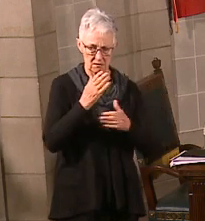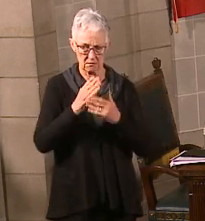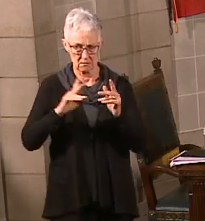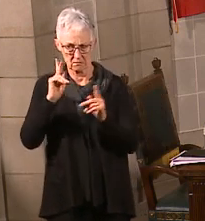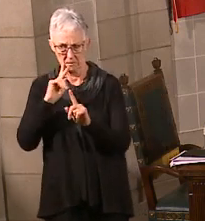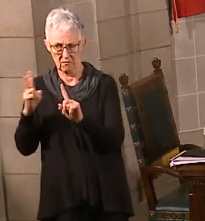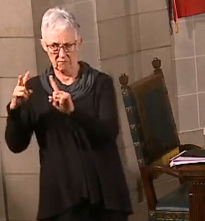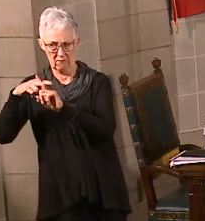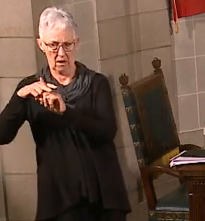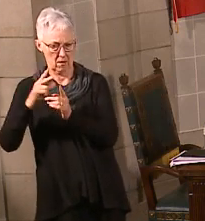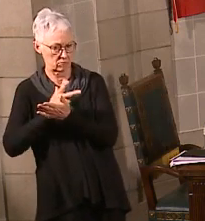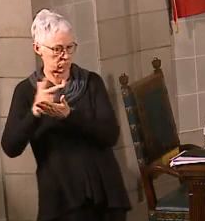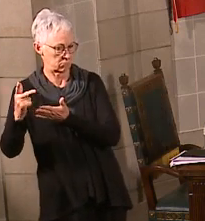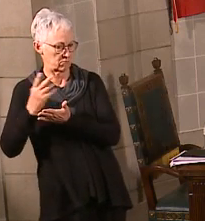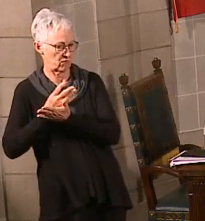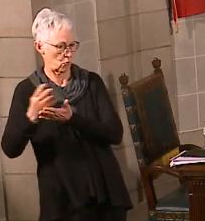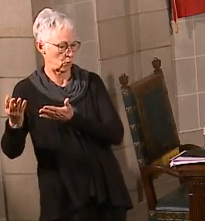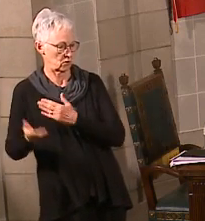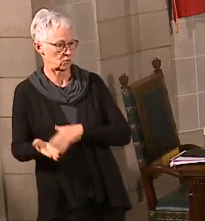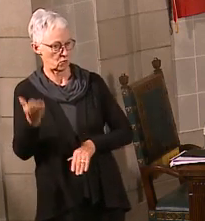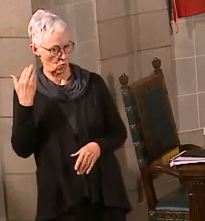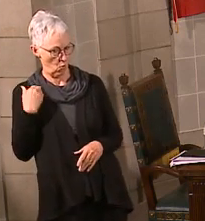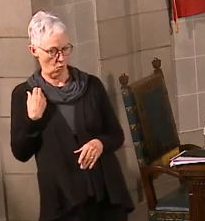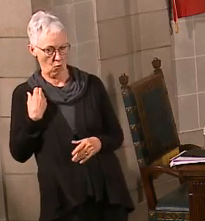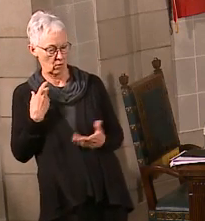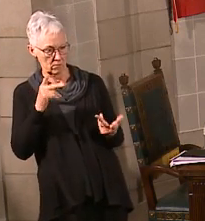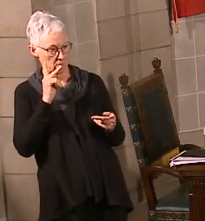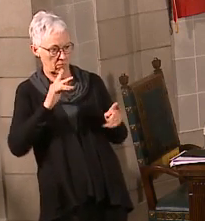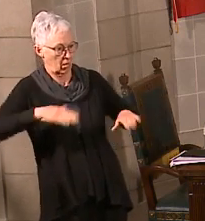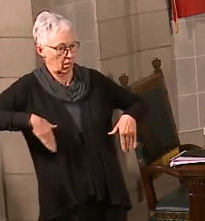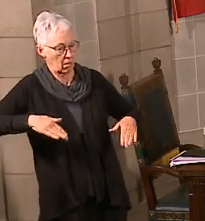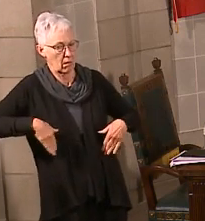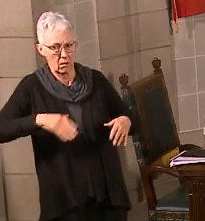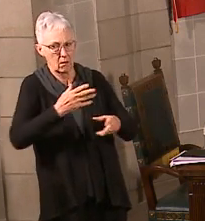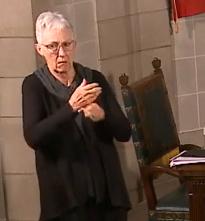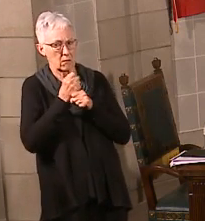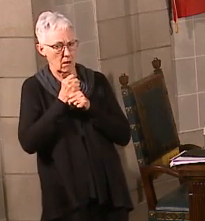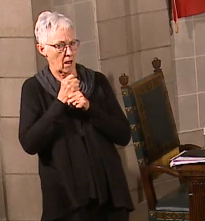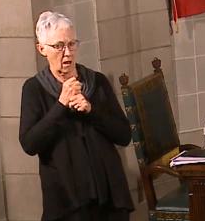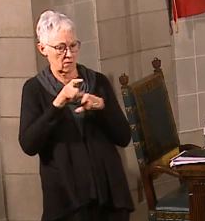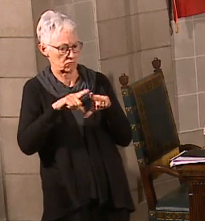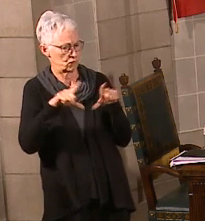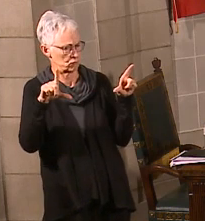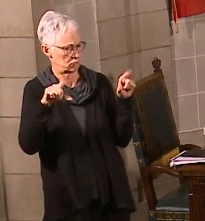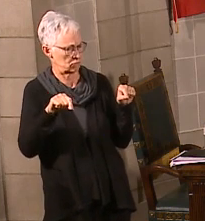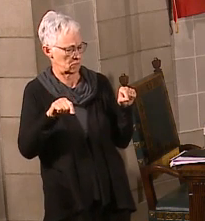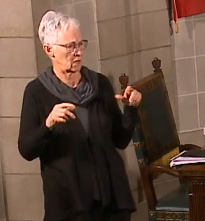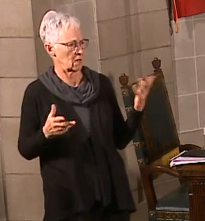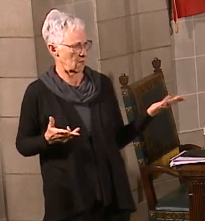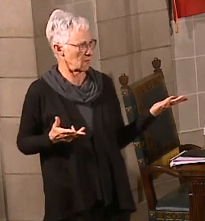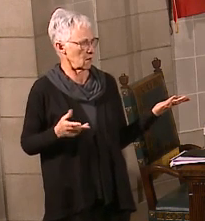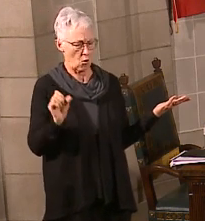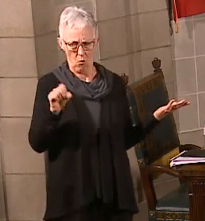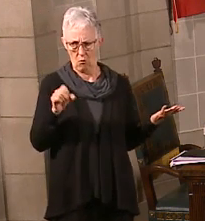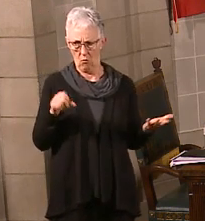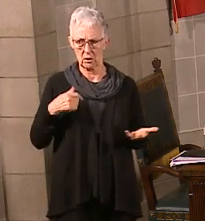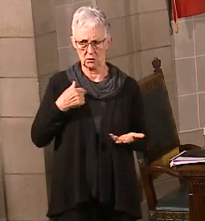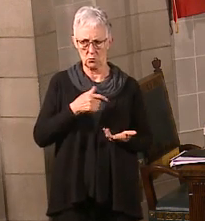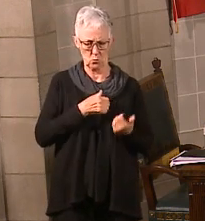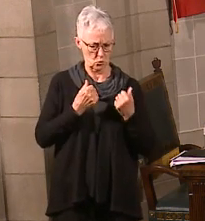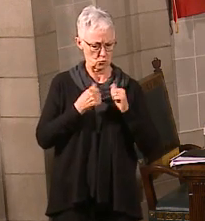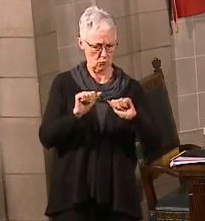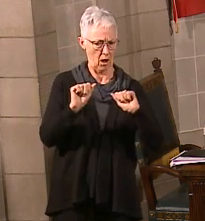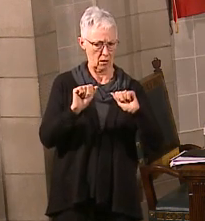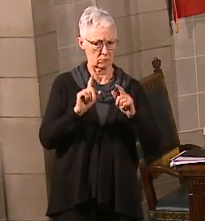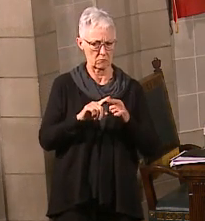yet. And the system is keeping up well considering what's going on. But you got to remember, the whole standard and the whole UI system is you take 3